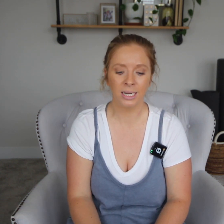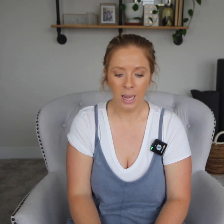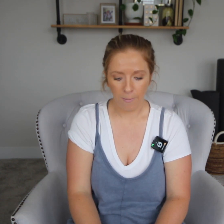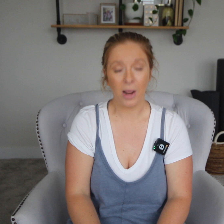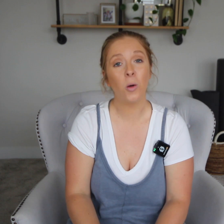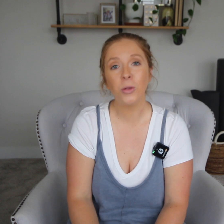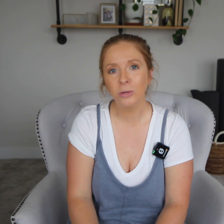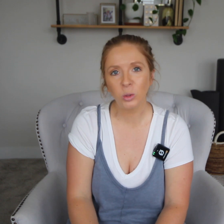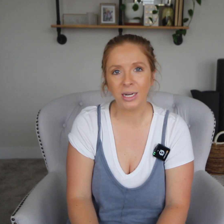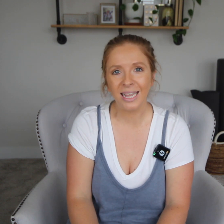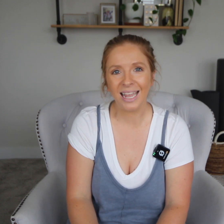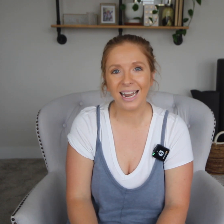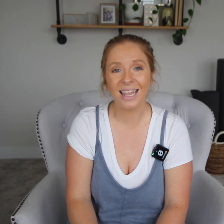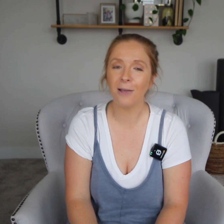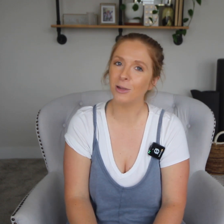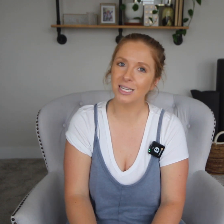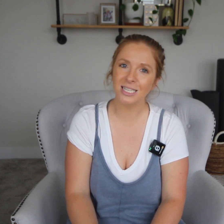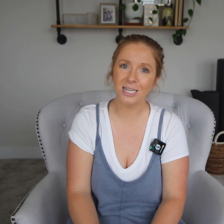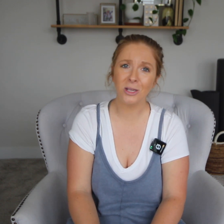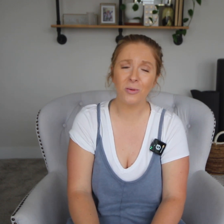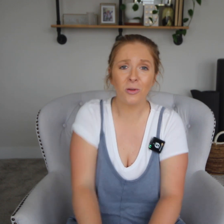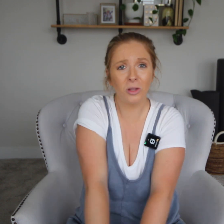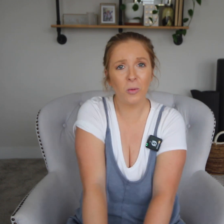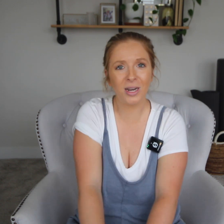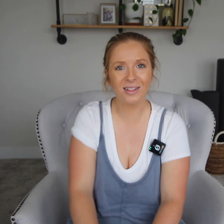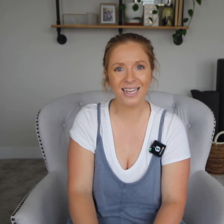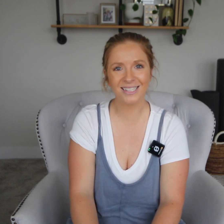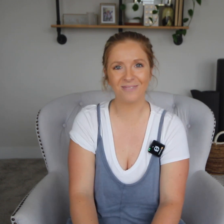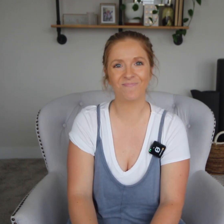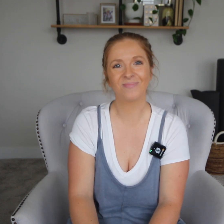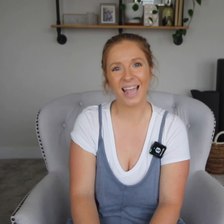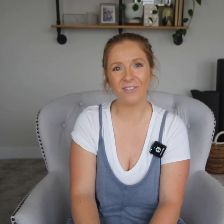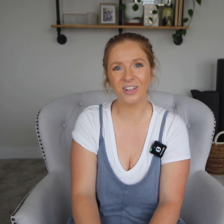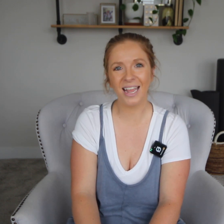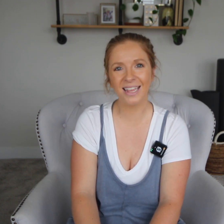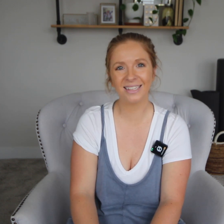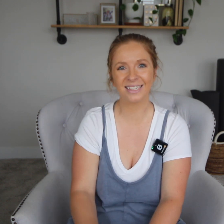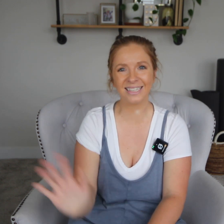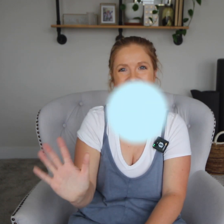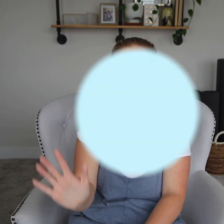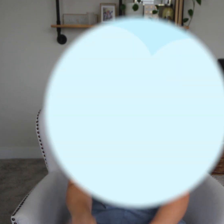But I hope you enjoyed it, and I can't wait to see you and your little one in class. Have a good day.